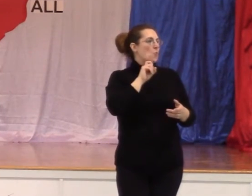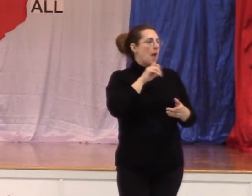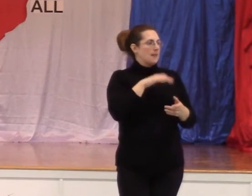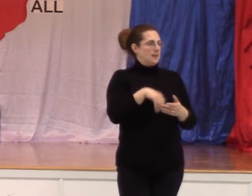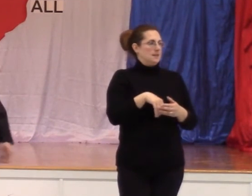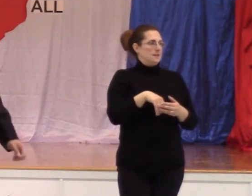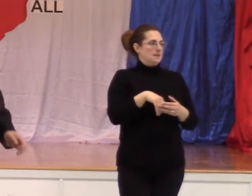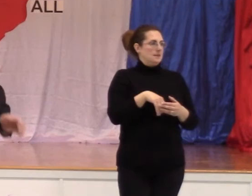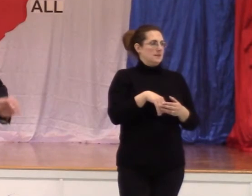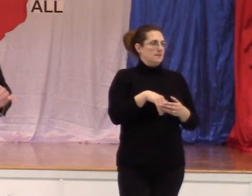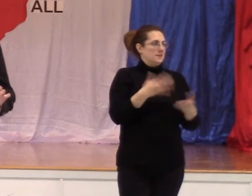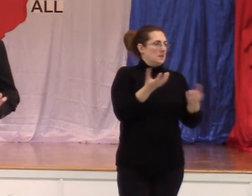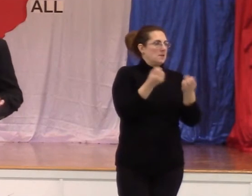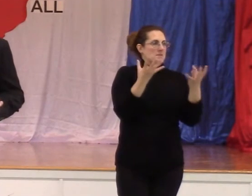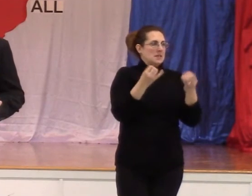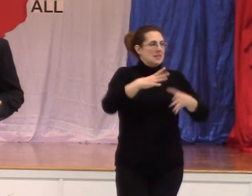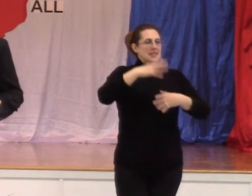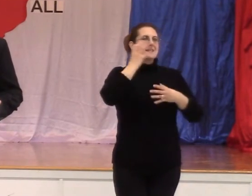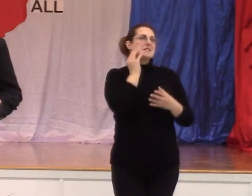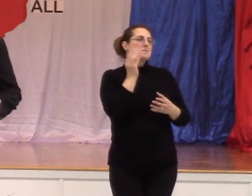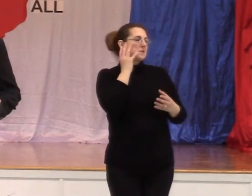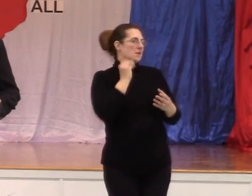emotions, experiences, everything else.